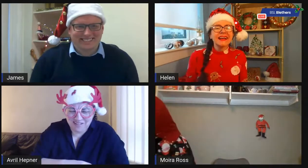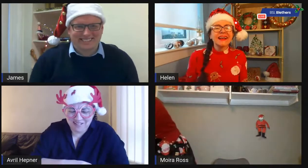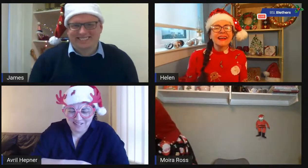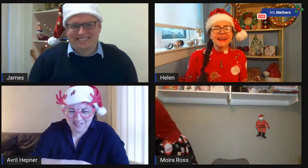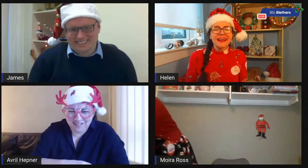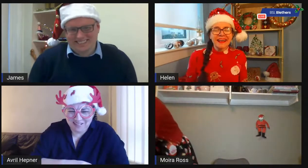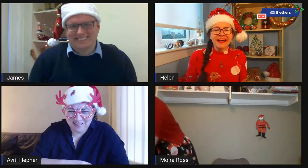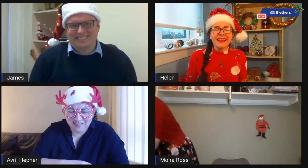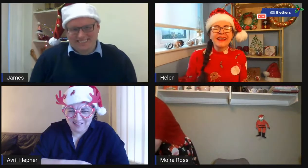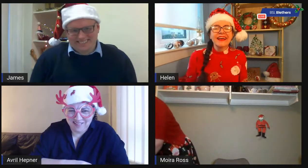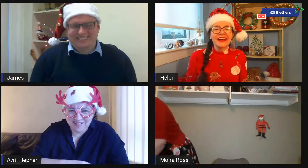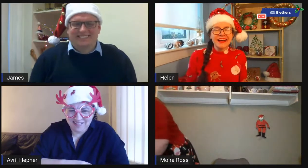Oh, that's so cute.